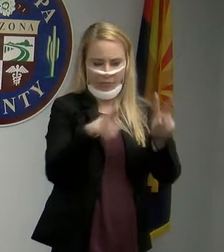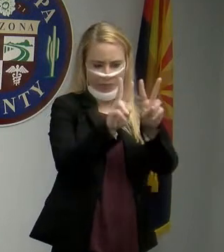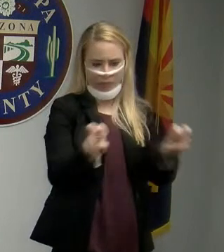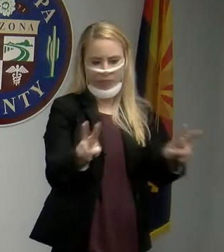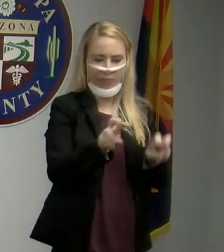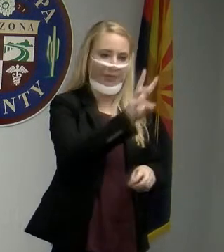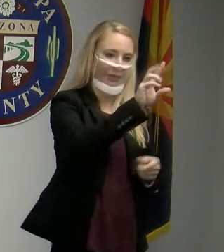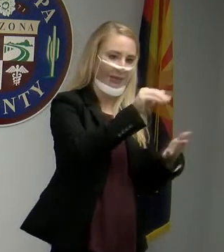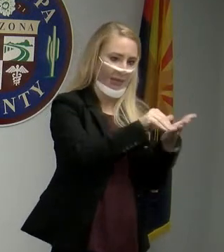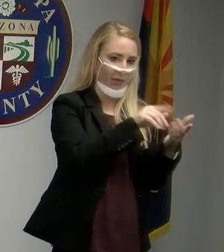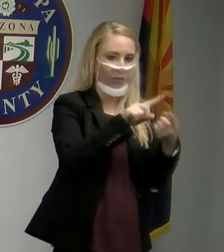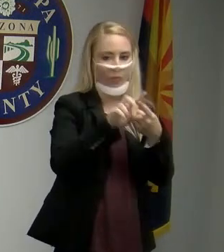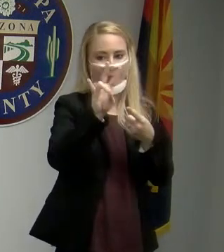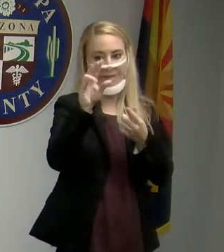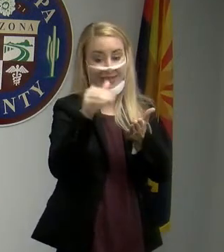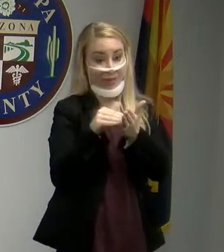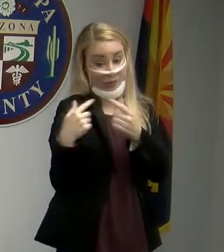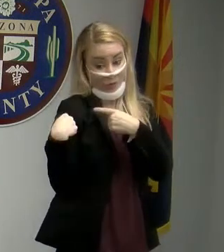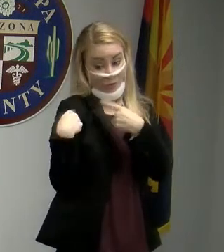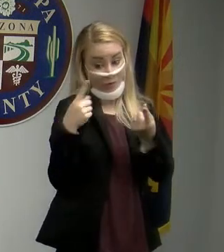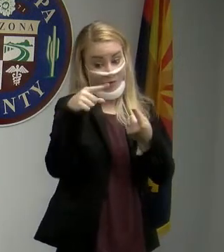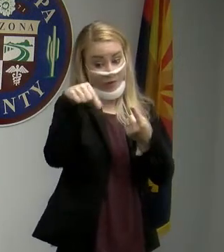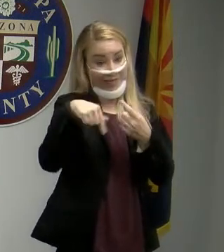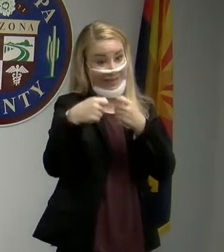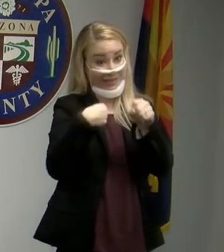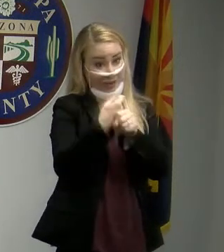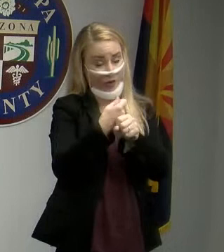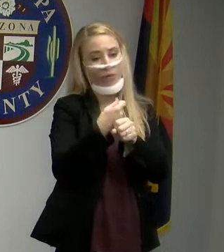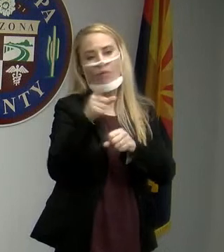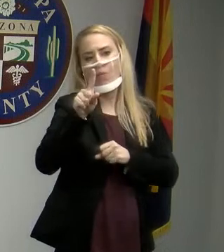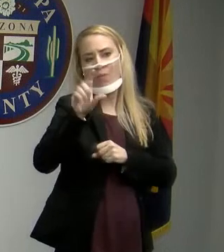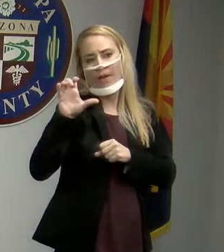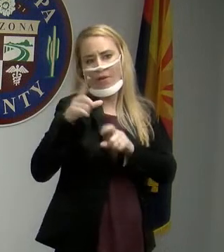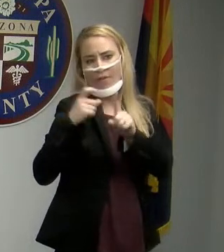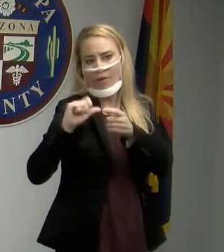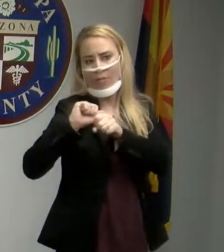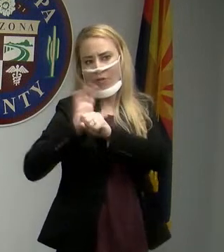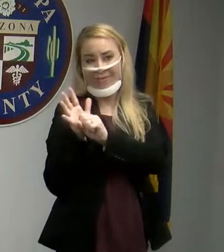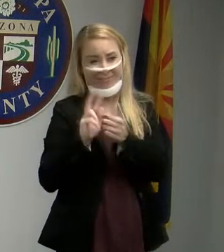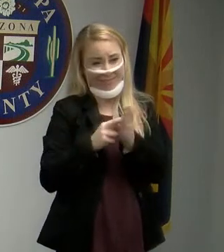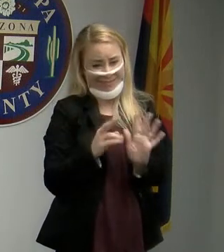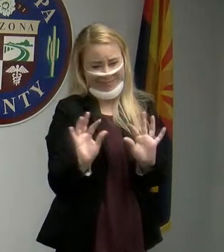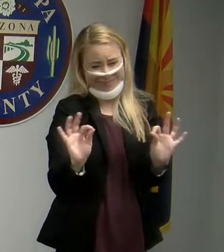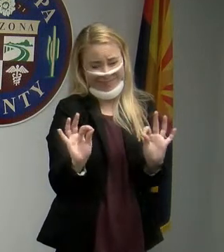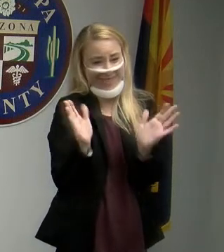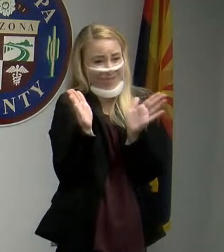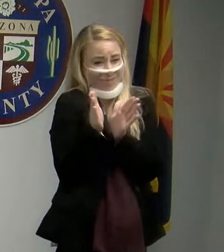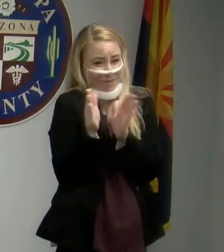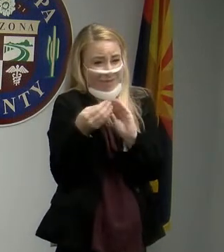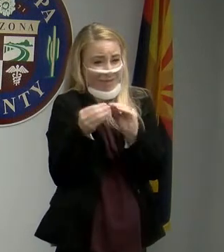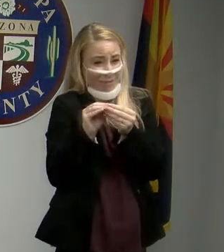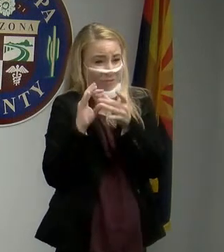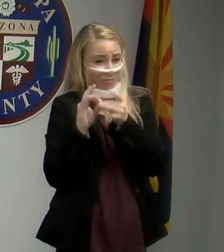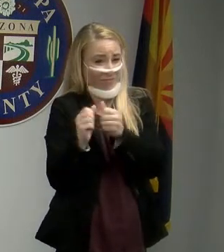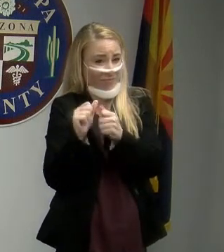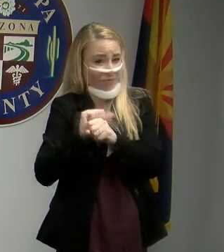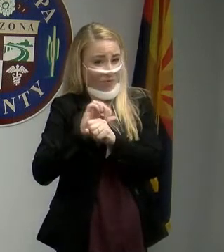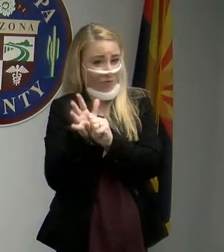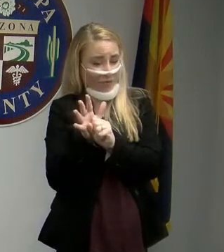under their jurisdiction. So it's a very small percentage of what the medical examiner has taken in during this time.